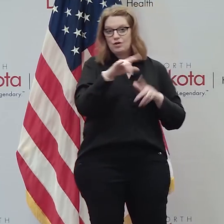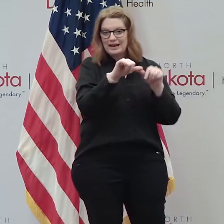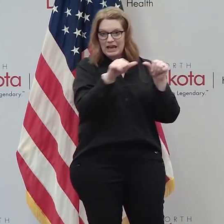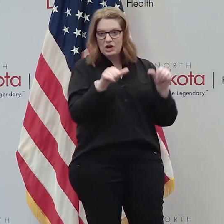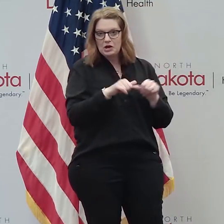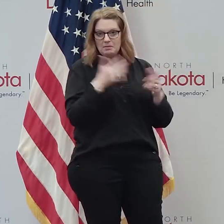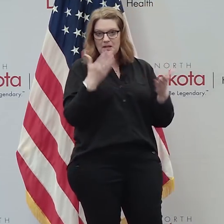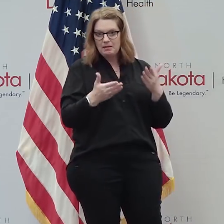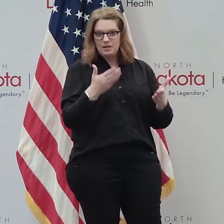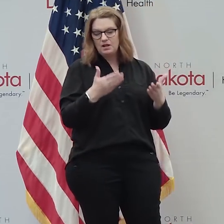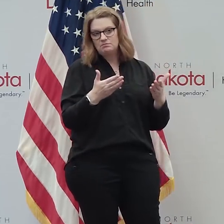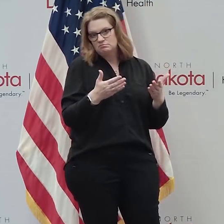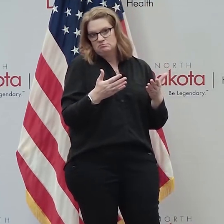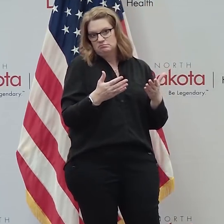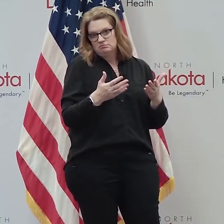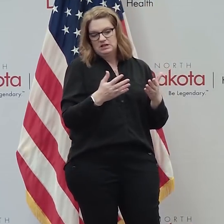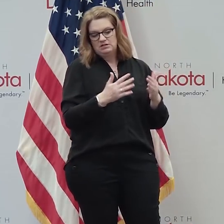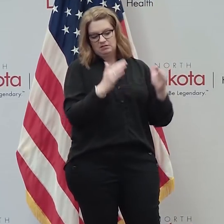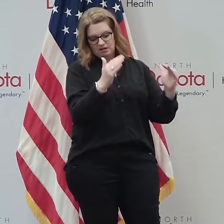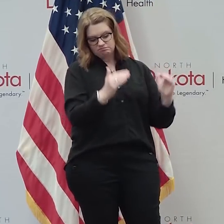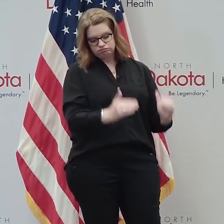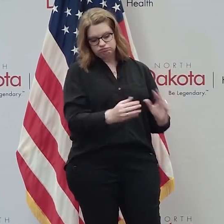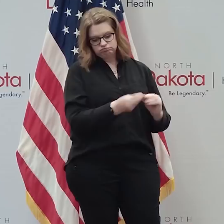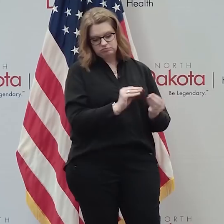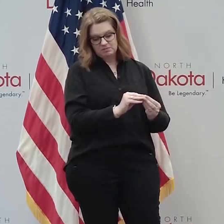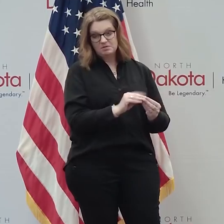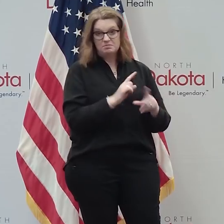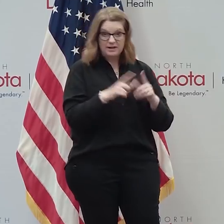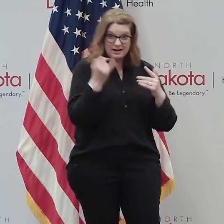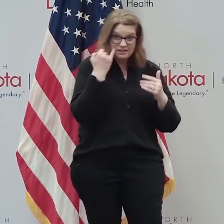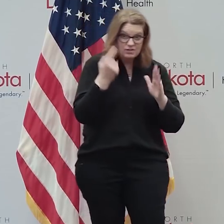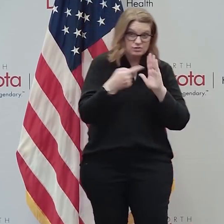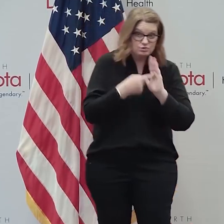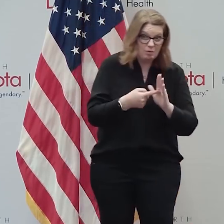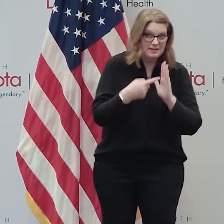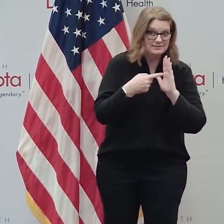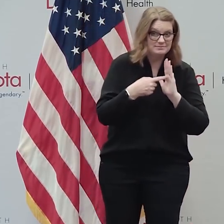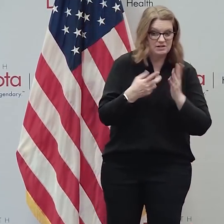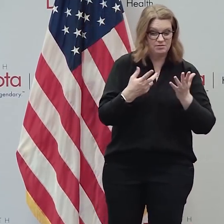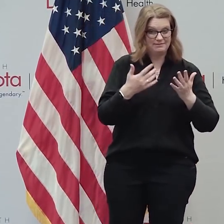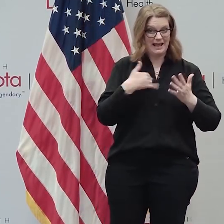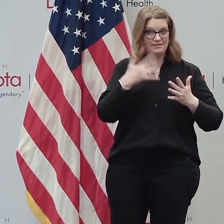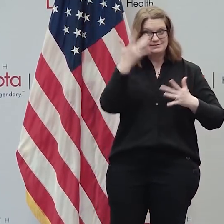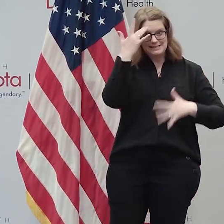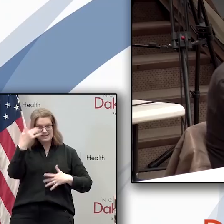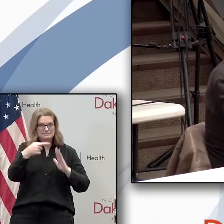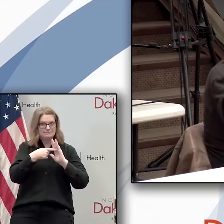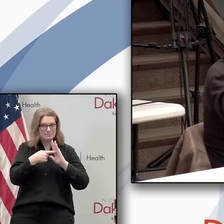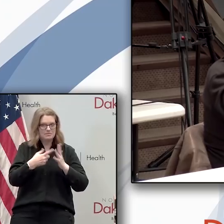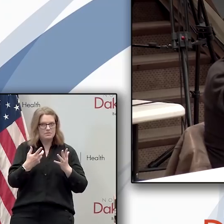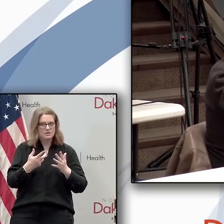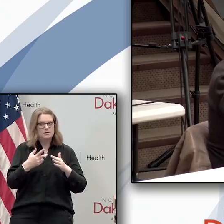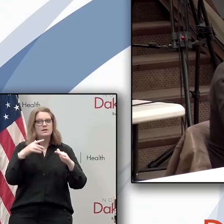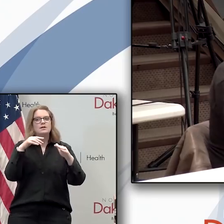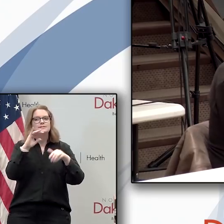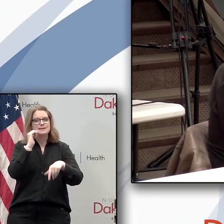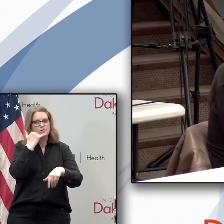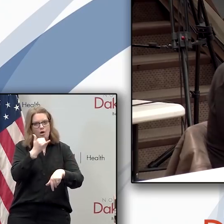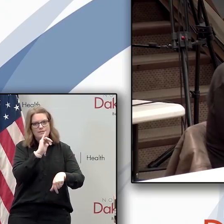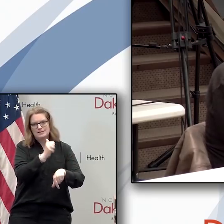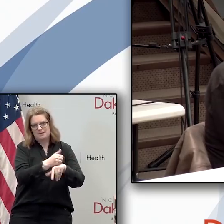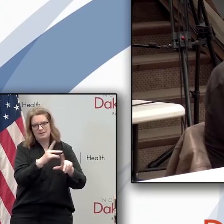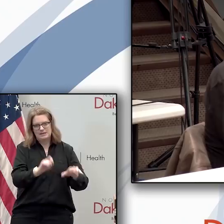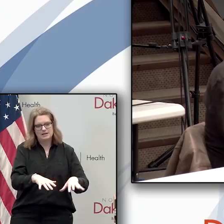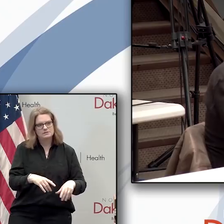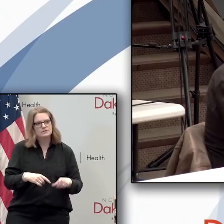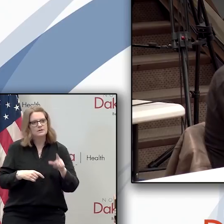there may be declining or low numbers, if you're symptomatic, we encourage you to get tested. Dave? If I remember what you said,